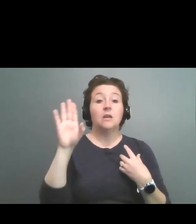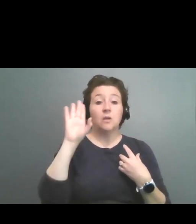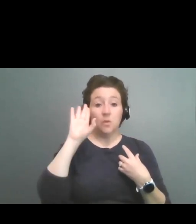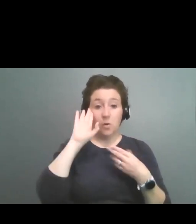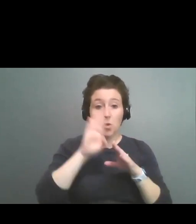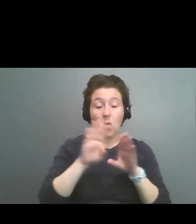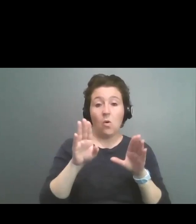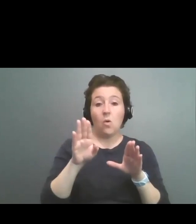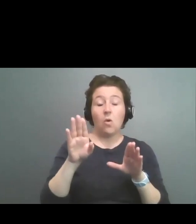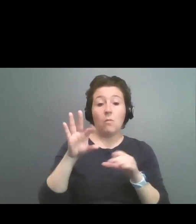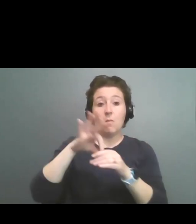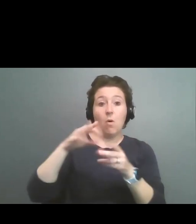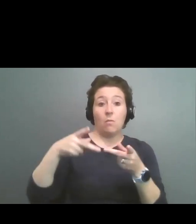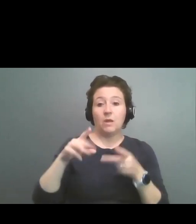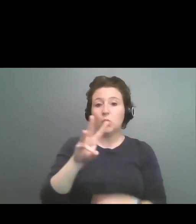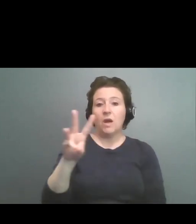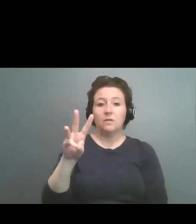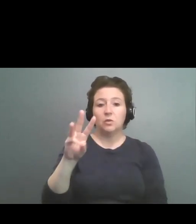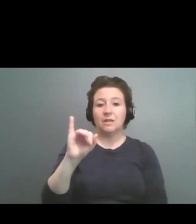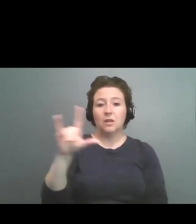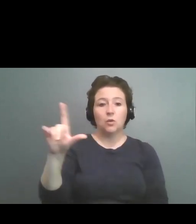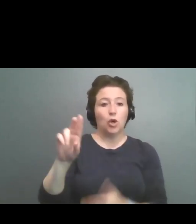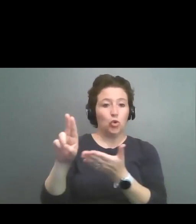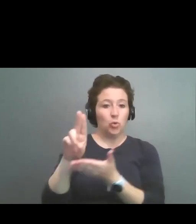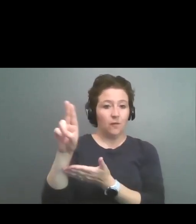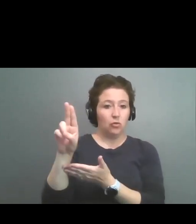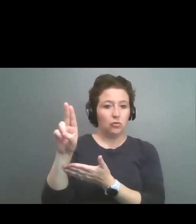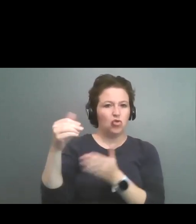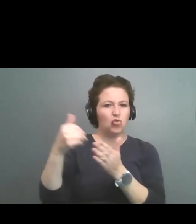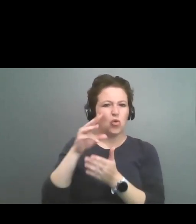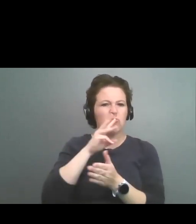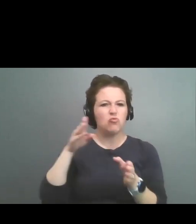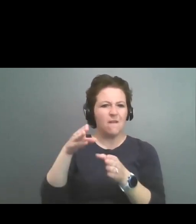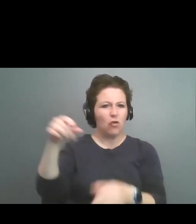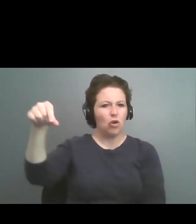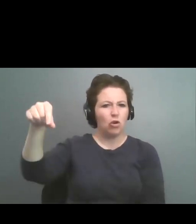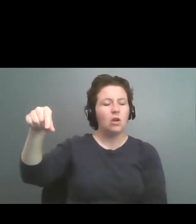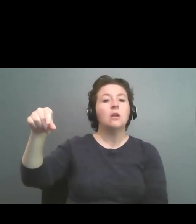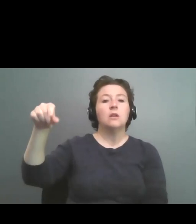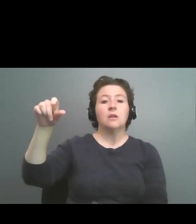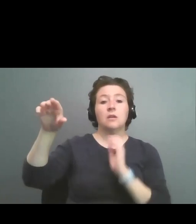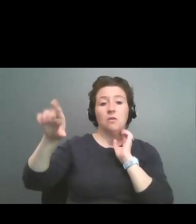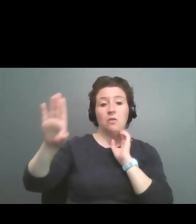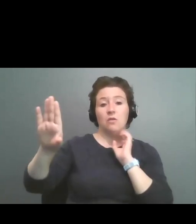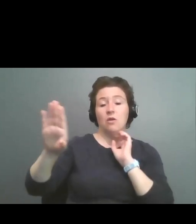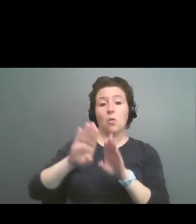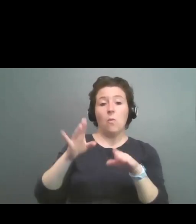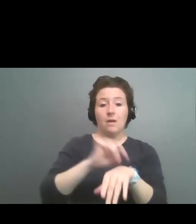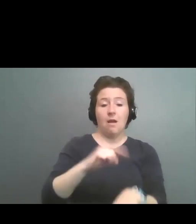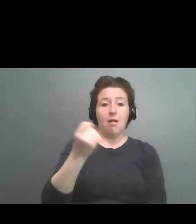Illinois University on the riverfront. And those hours will be from 11 to